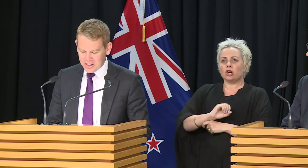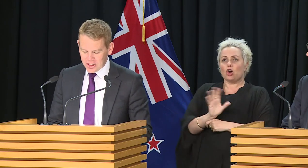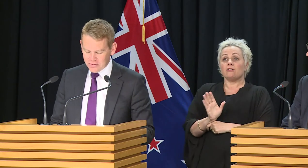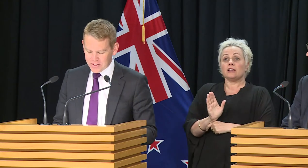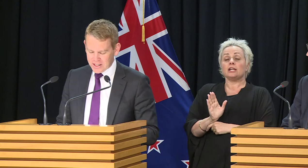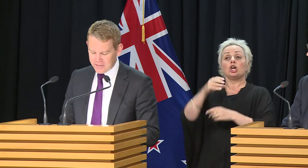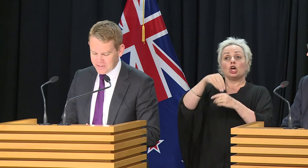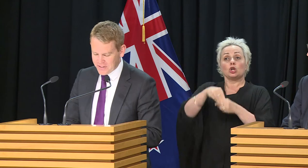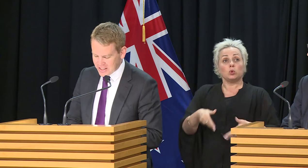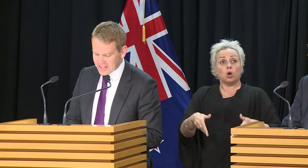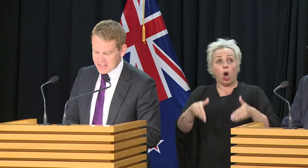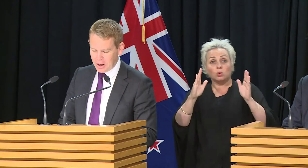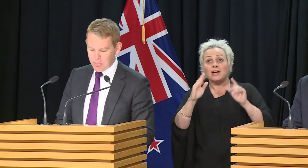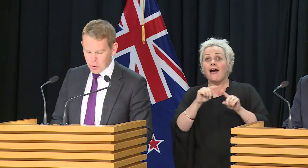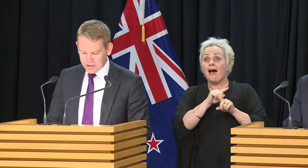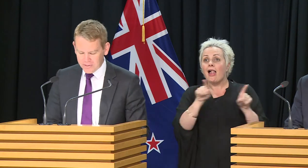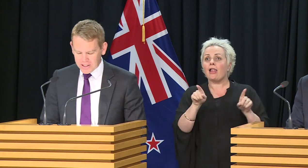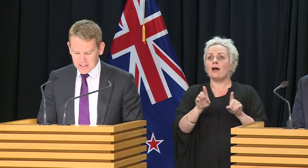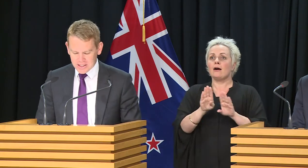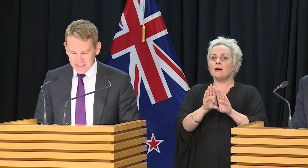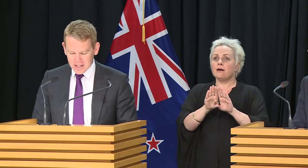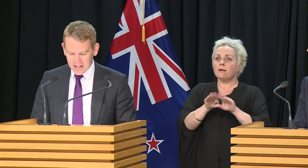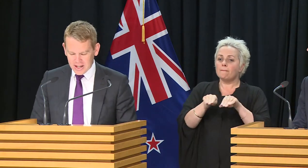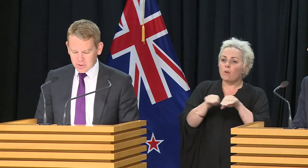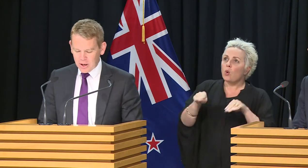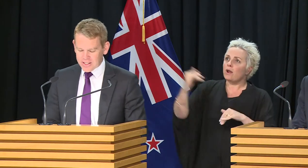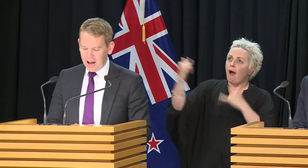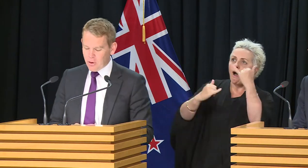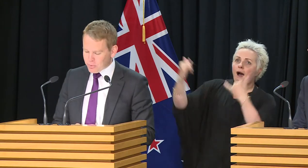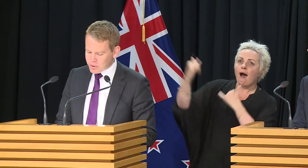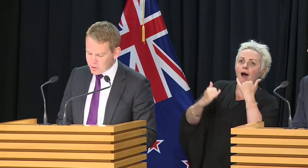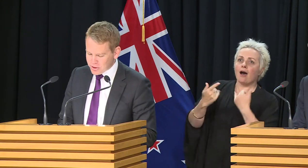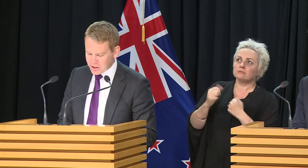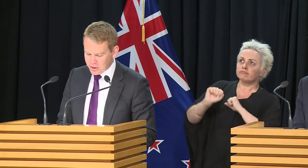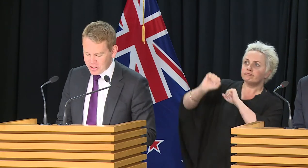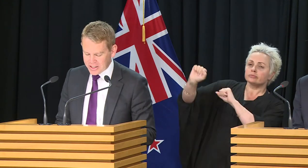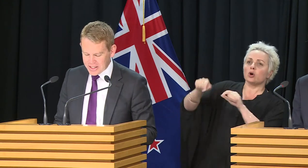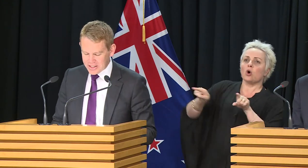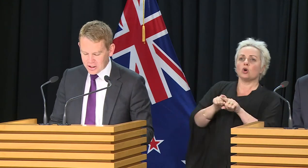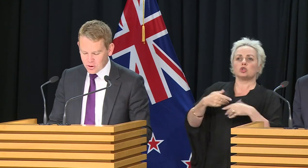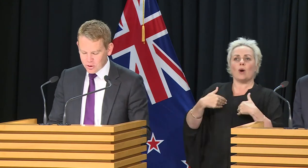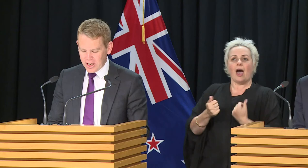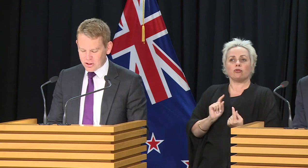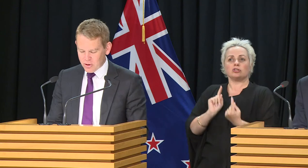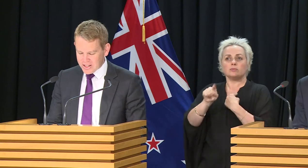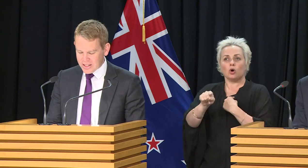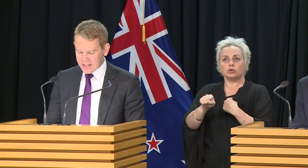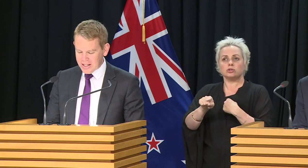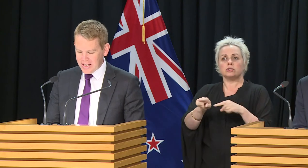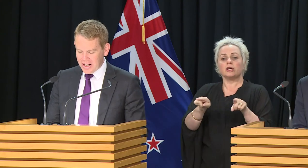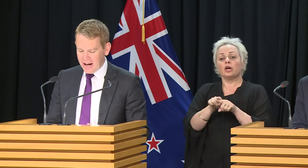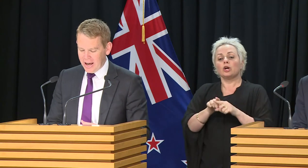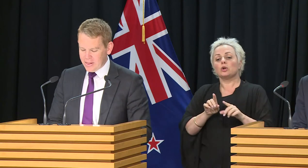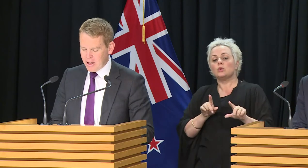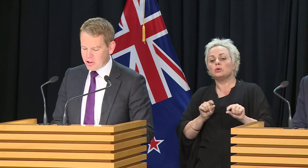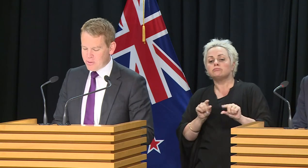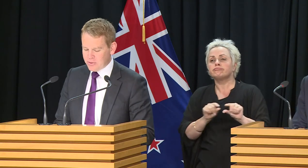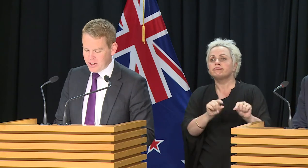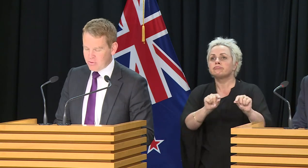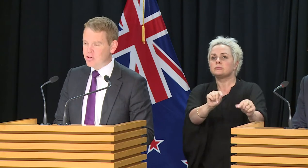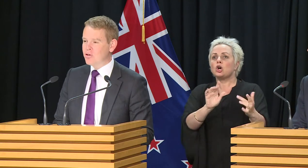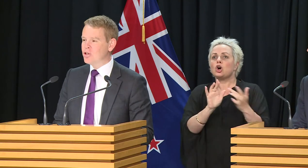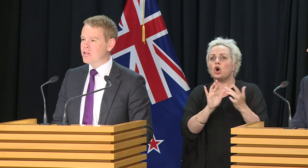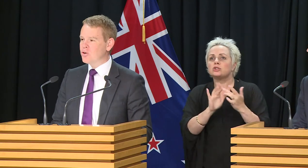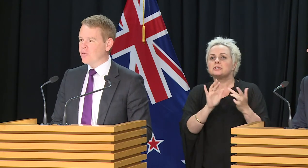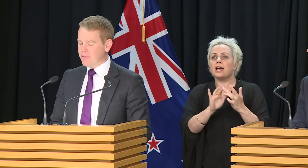managed isolation facilities, our border defences, as well as our health response, including our testing and contact tracing, and the management